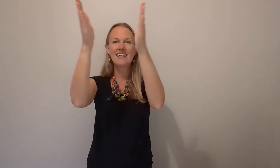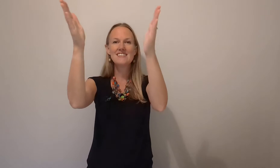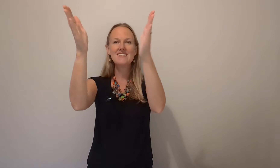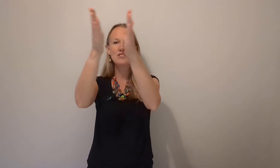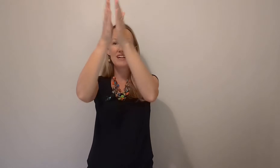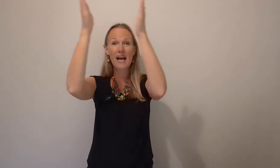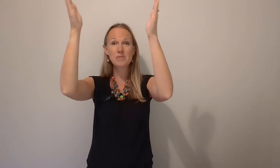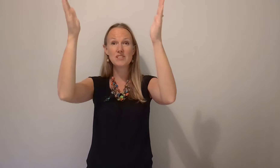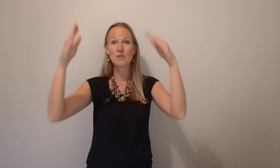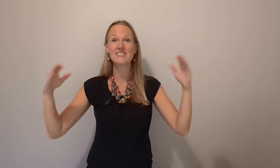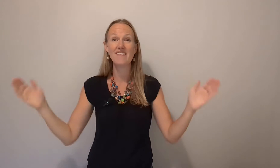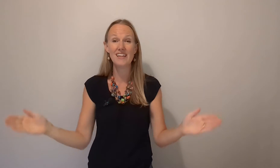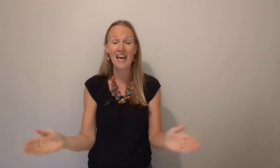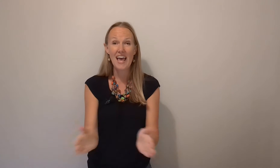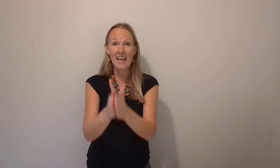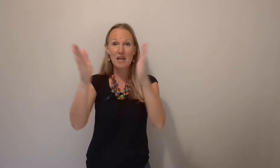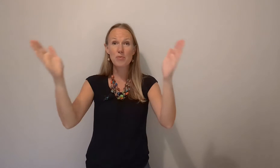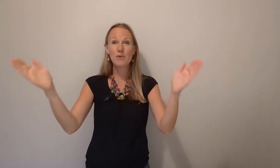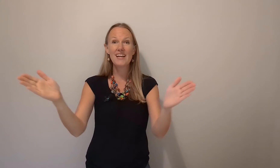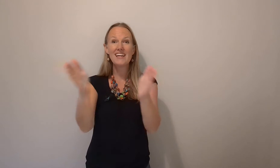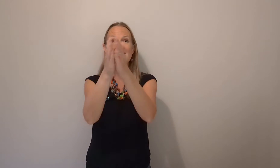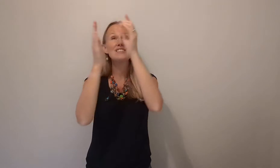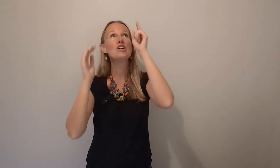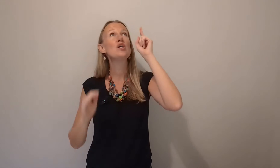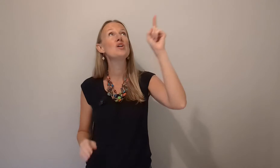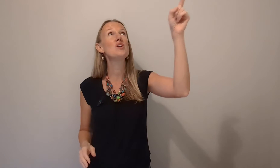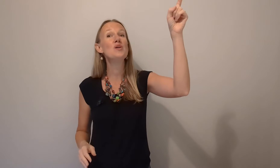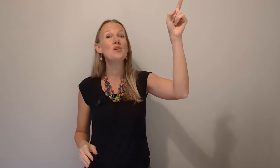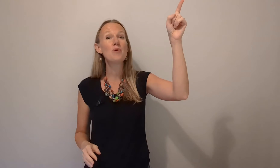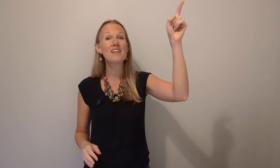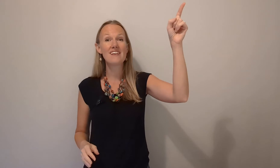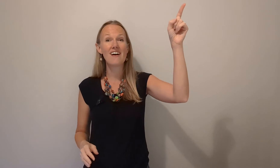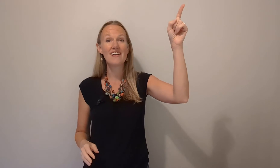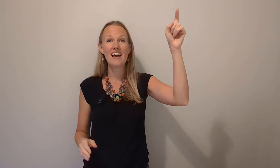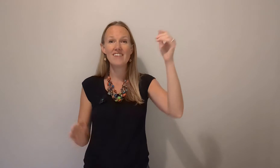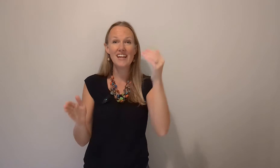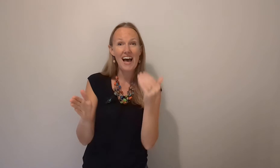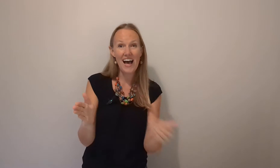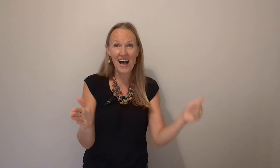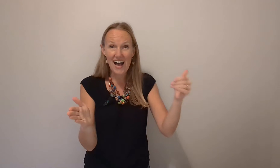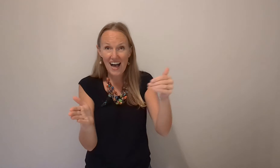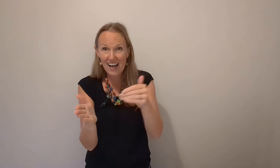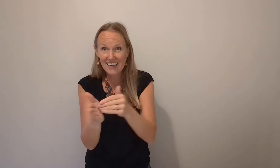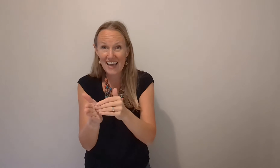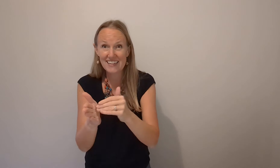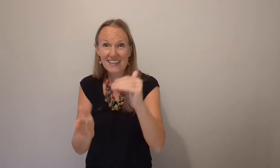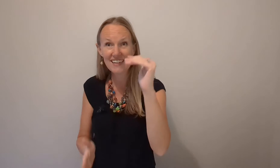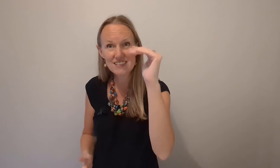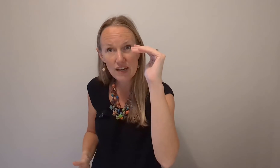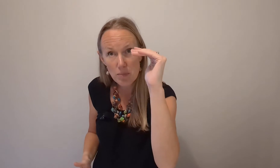Okay, so those are claps towards heaven. And I praise you, pointing to God in heaven, again. Okay, so you have a